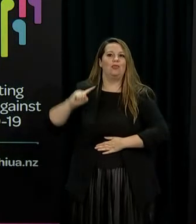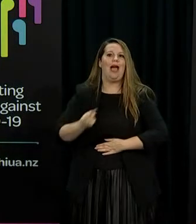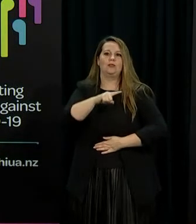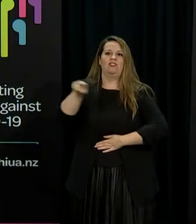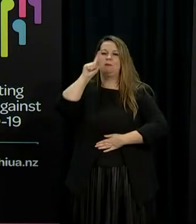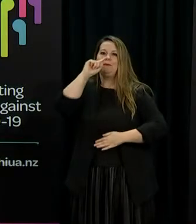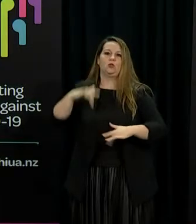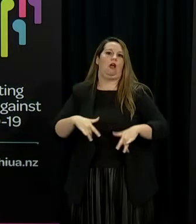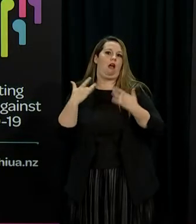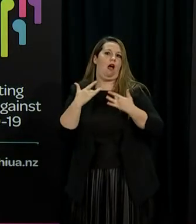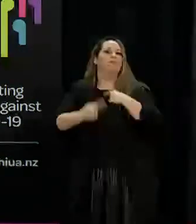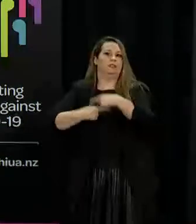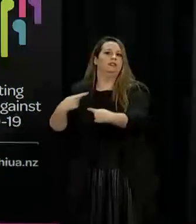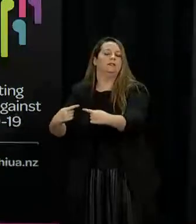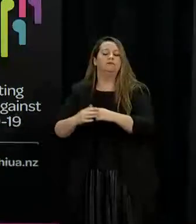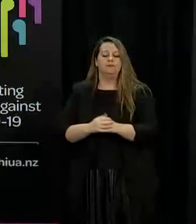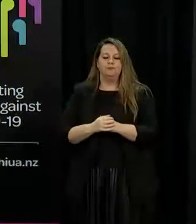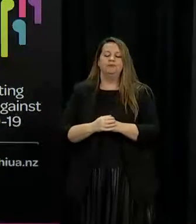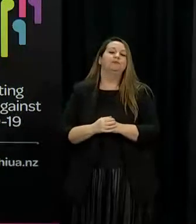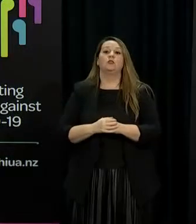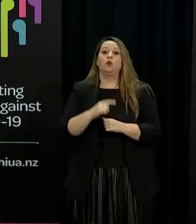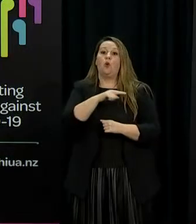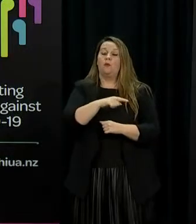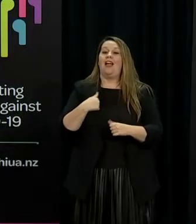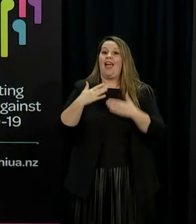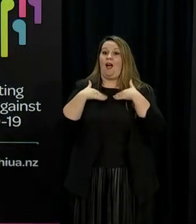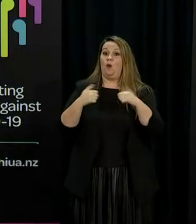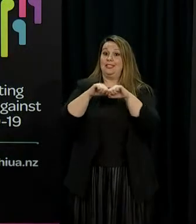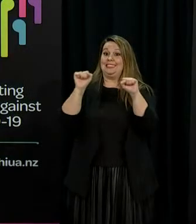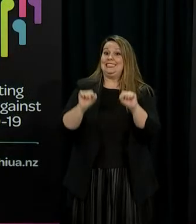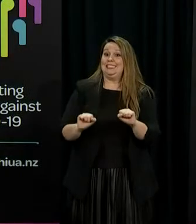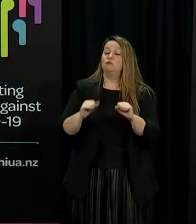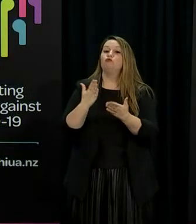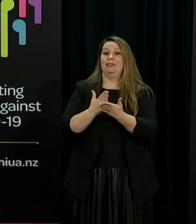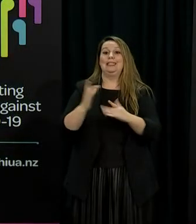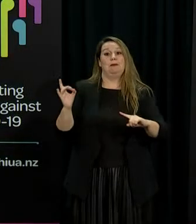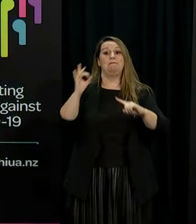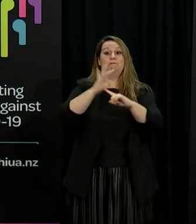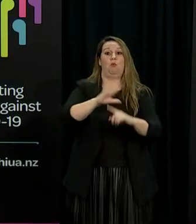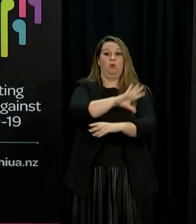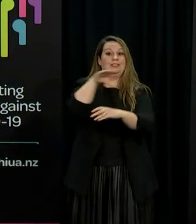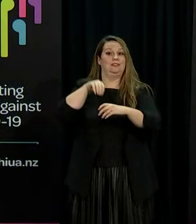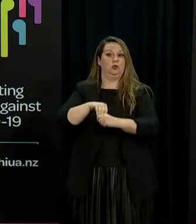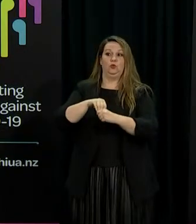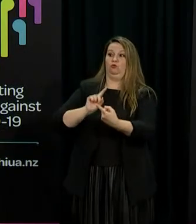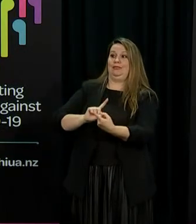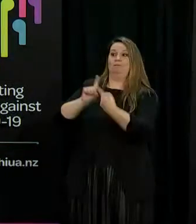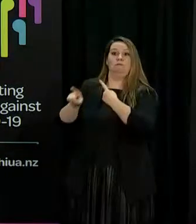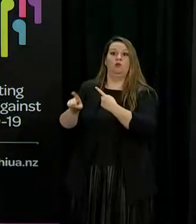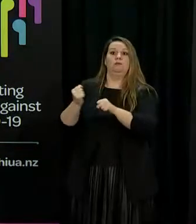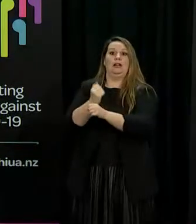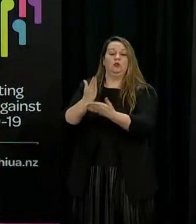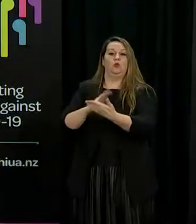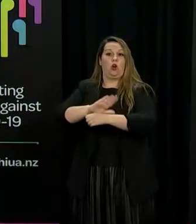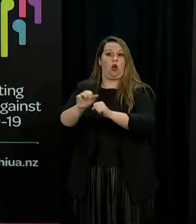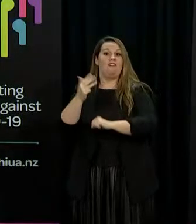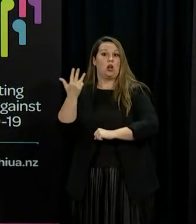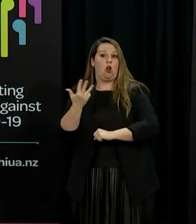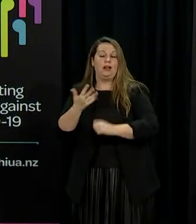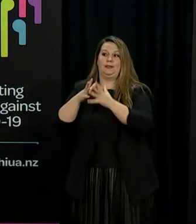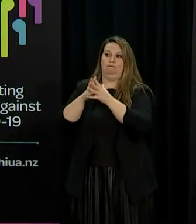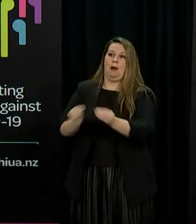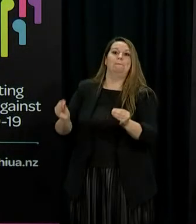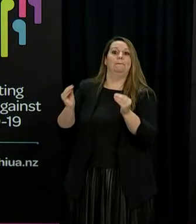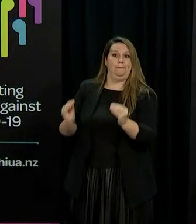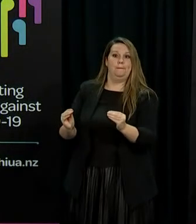as a whole, and in particular the health system, has been instrumental in our response to Covid-19 and that it has been bigger than any individual.